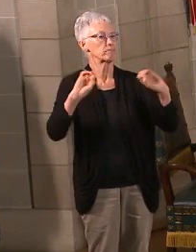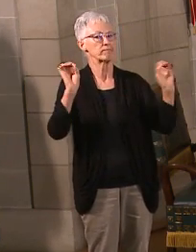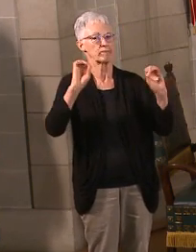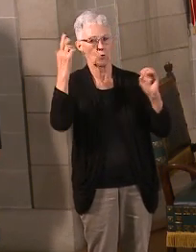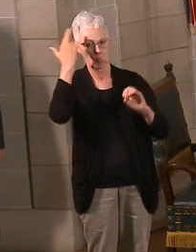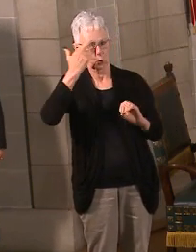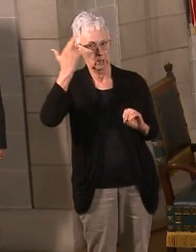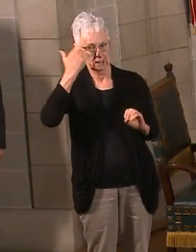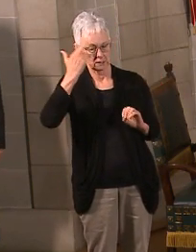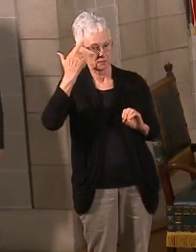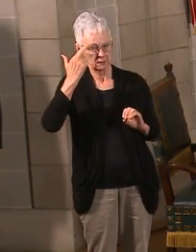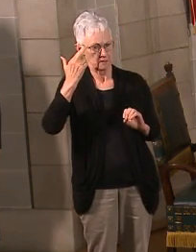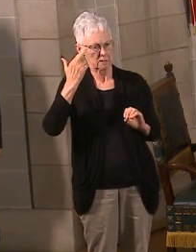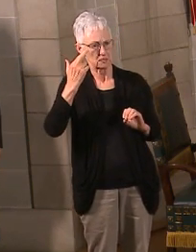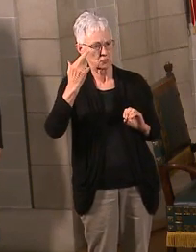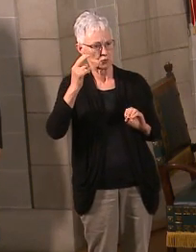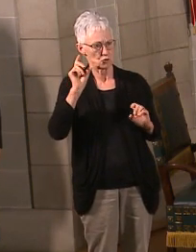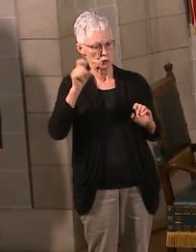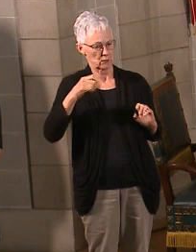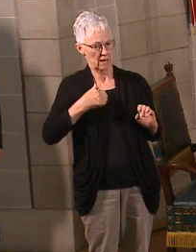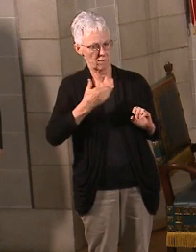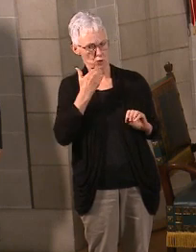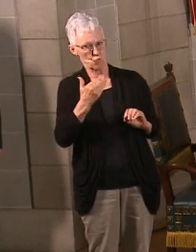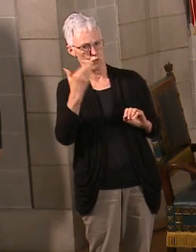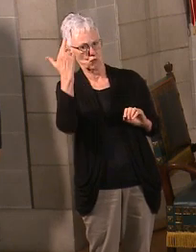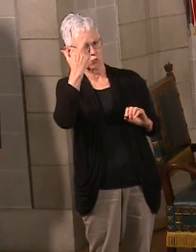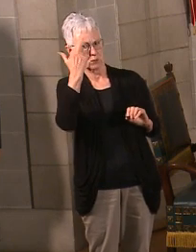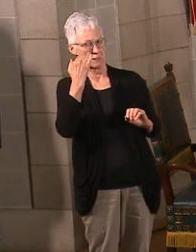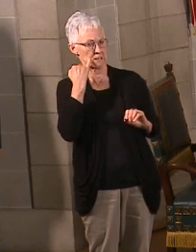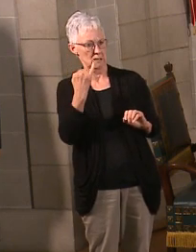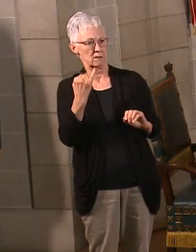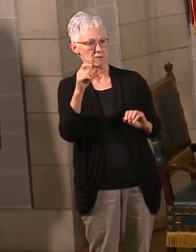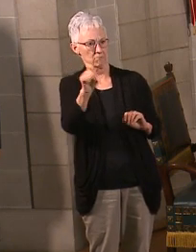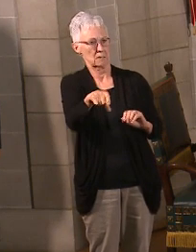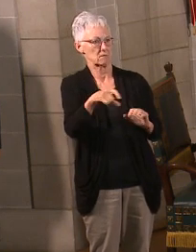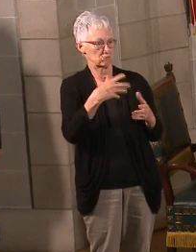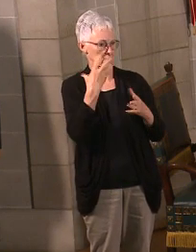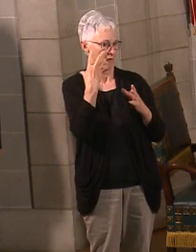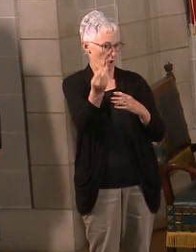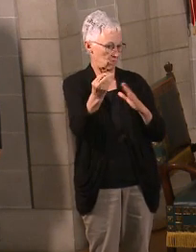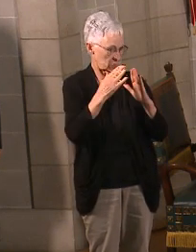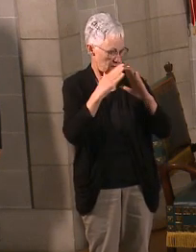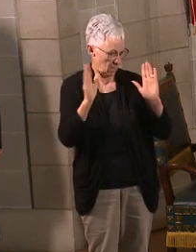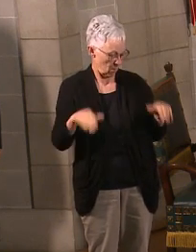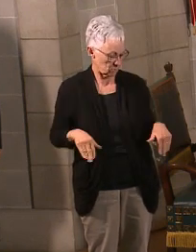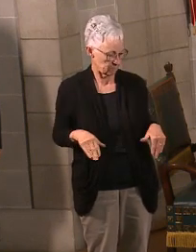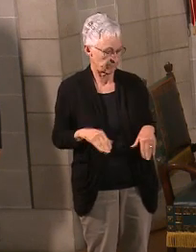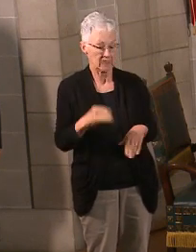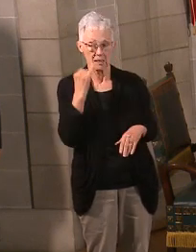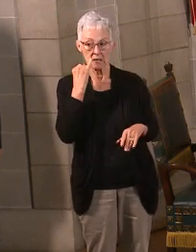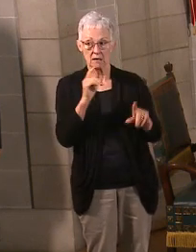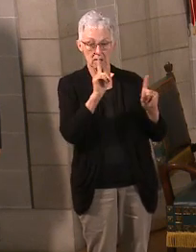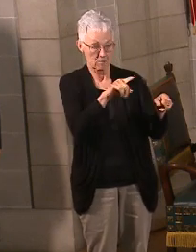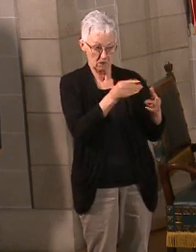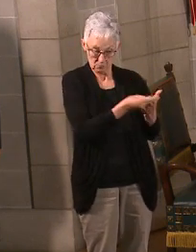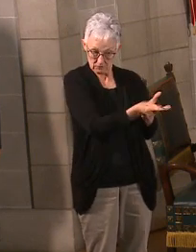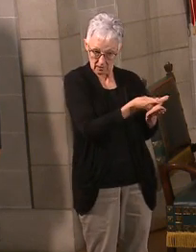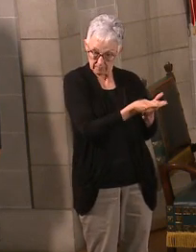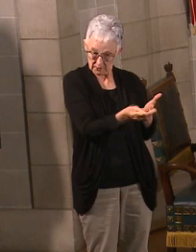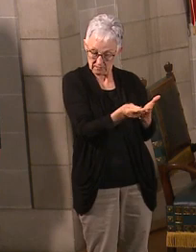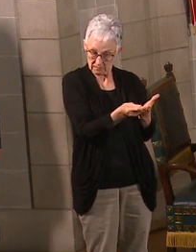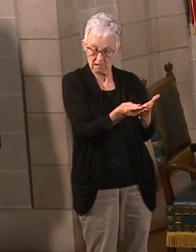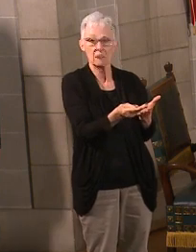family. Be efficient about it. Those are the first 3. The 4th is help kids socially